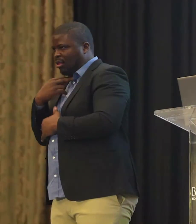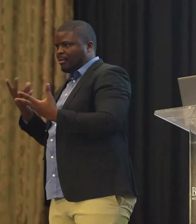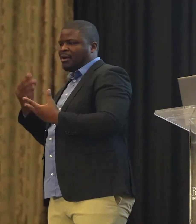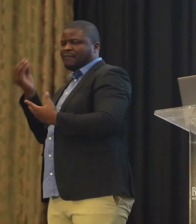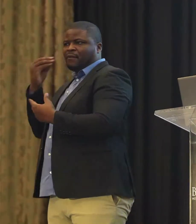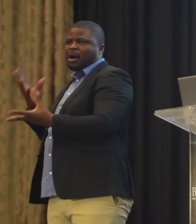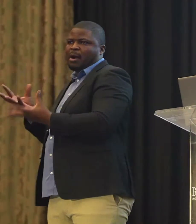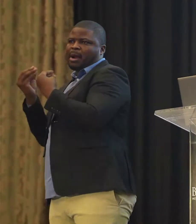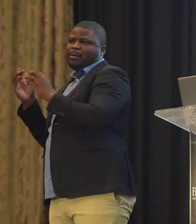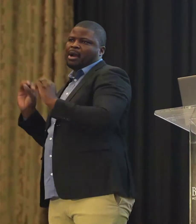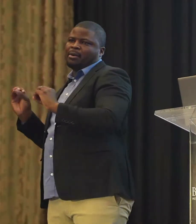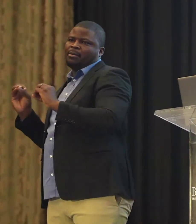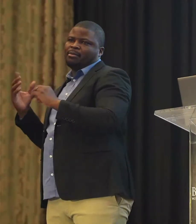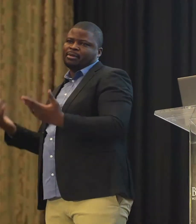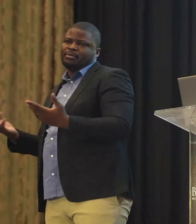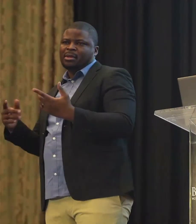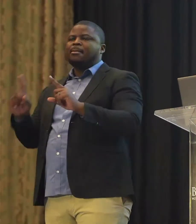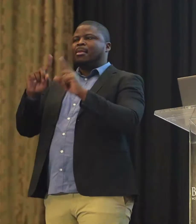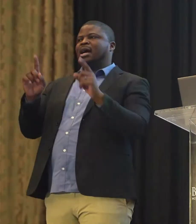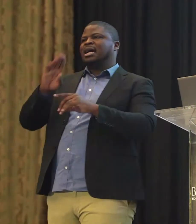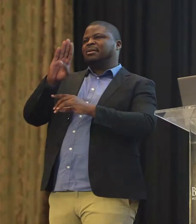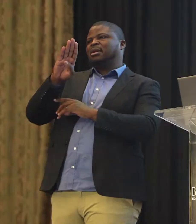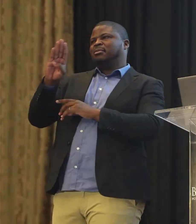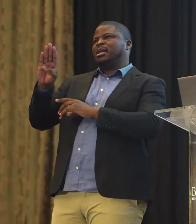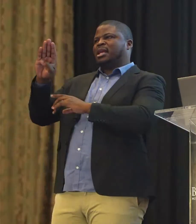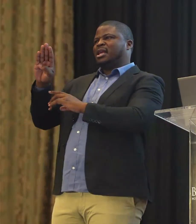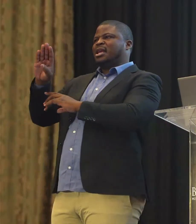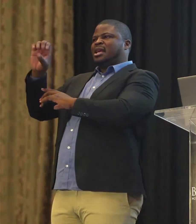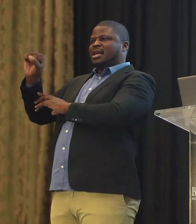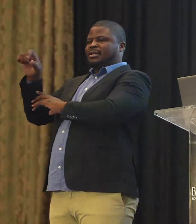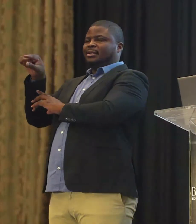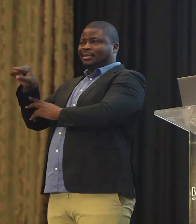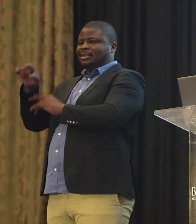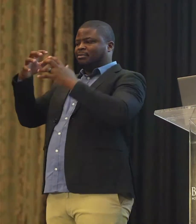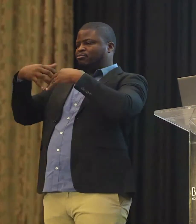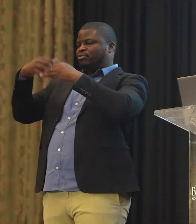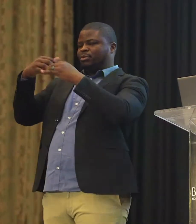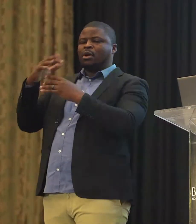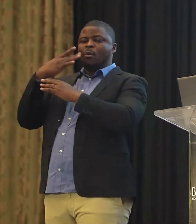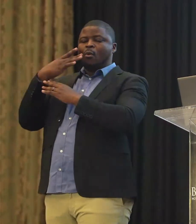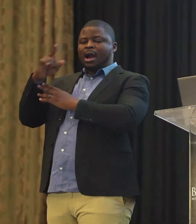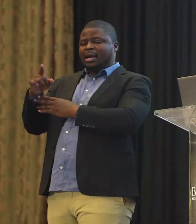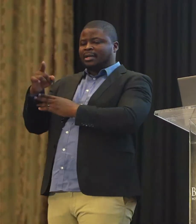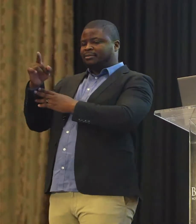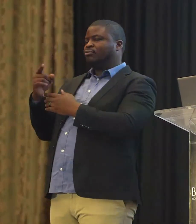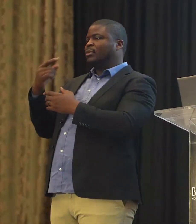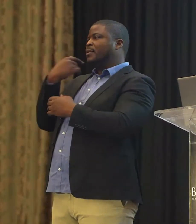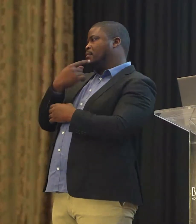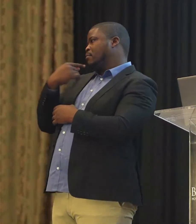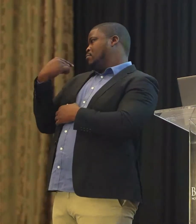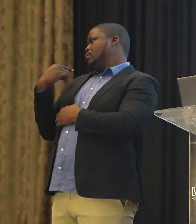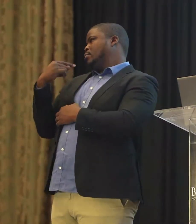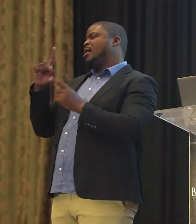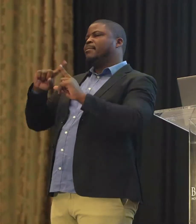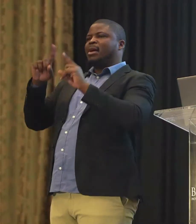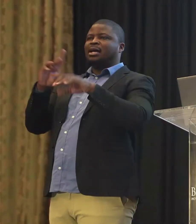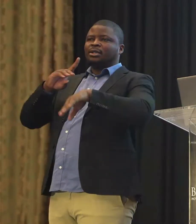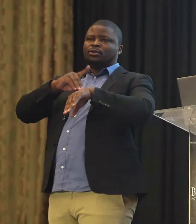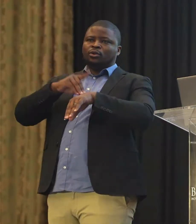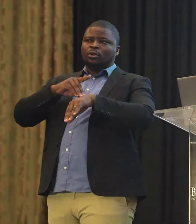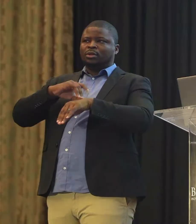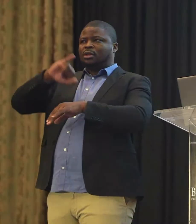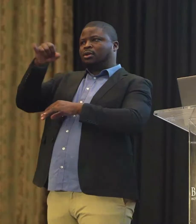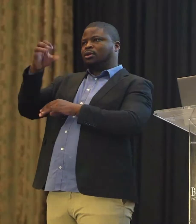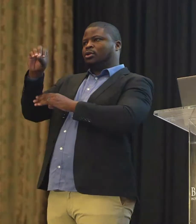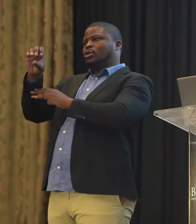the PWIT BBS, which was recently launched, which will be presented by Dr. Joel, who's part of the panel here.